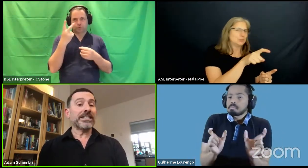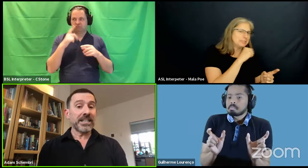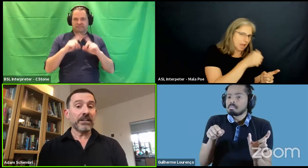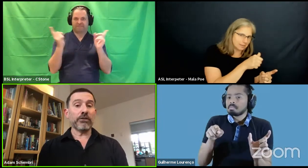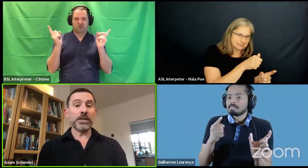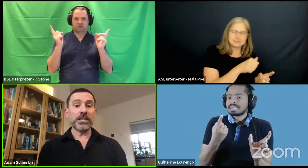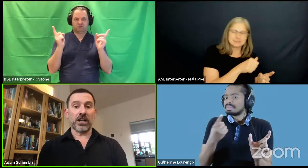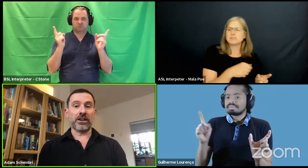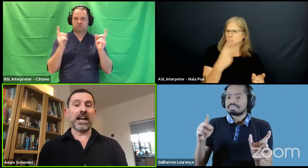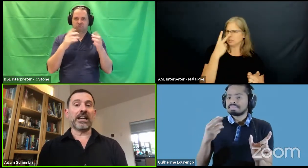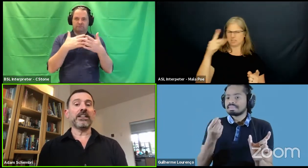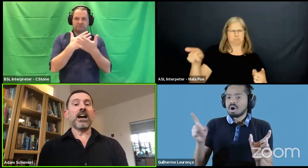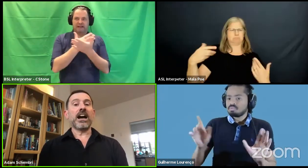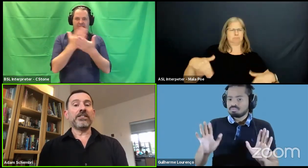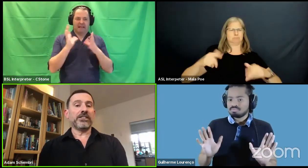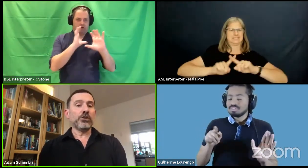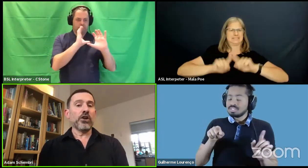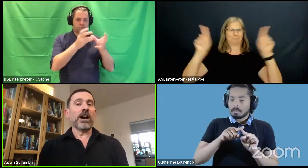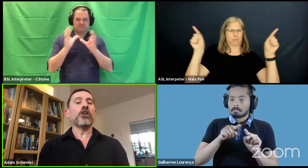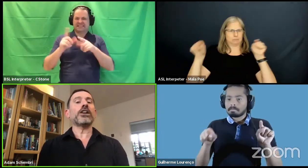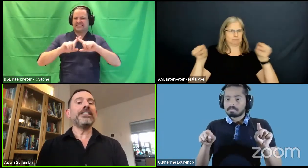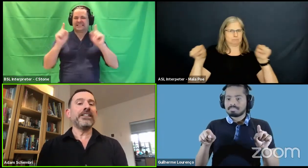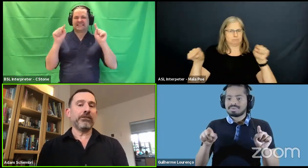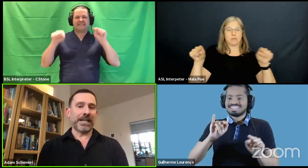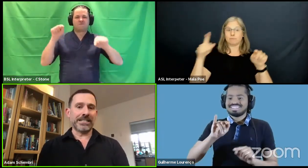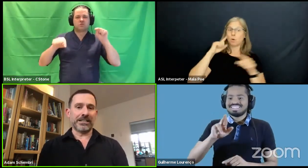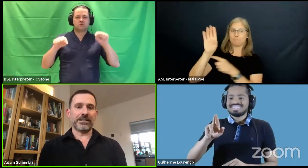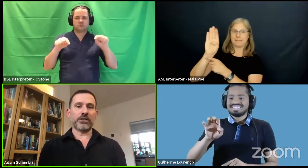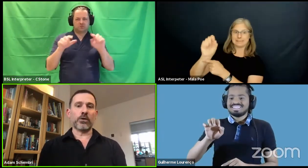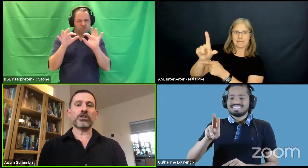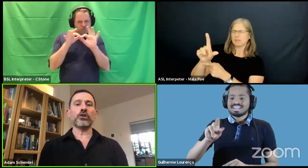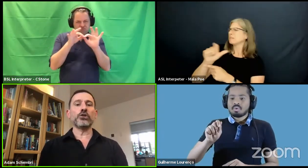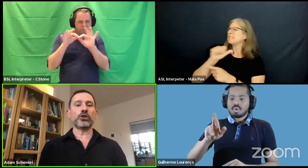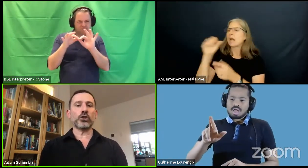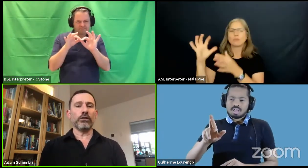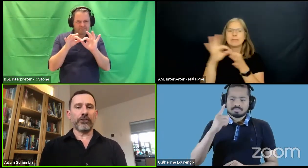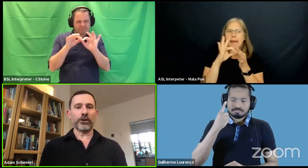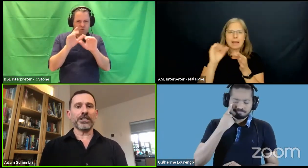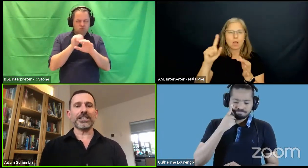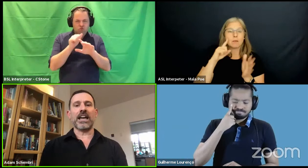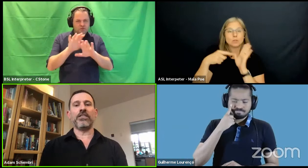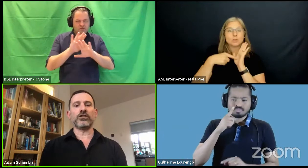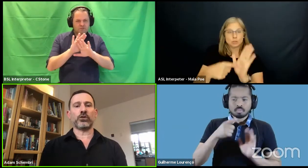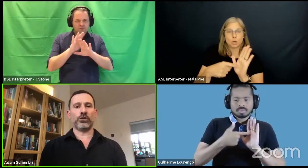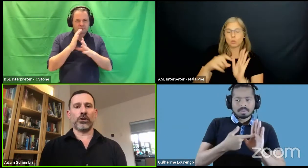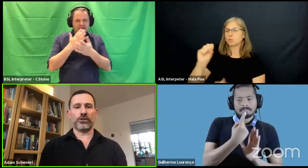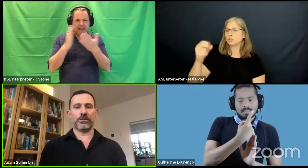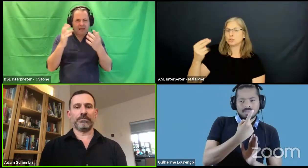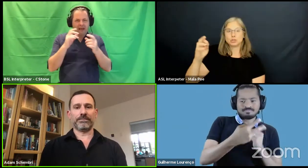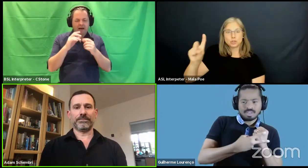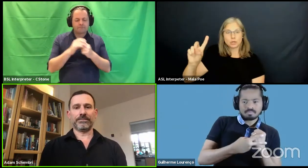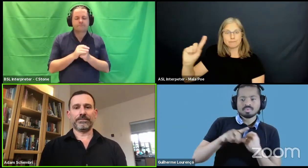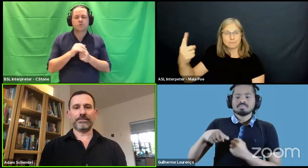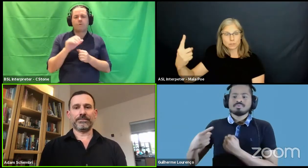quite distinct from each other and are not clearly related. So I'll show you should first and then should not.